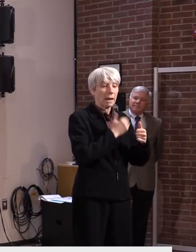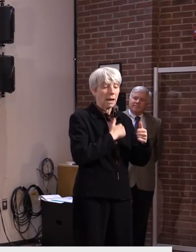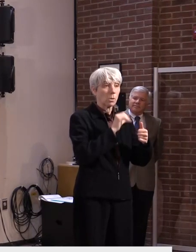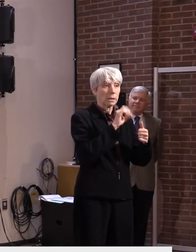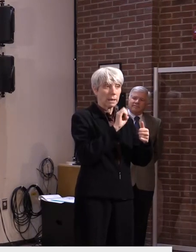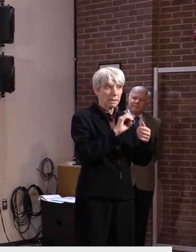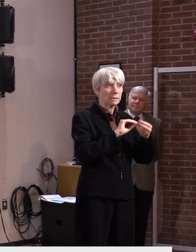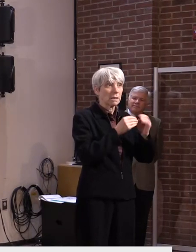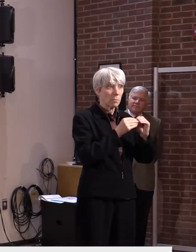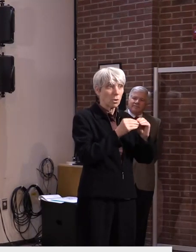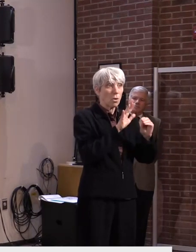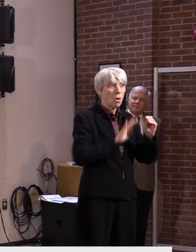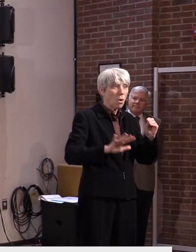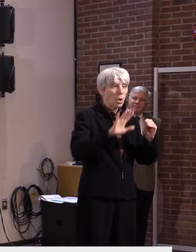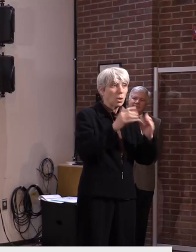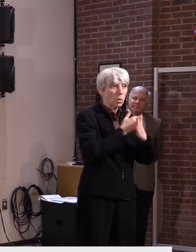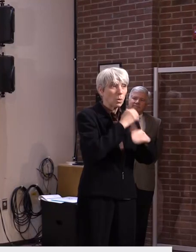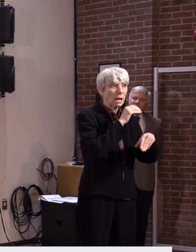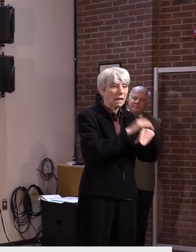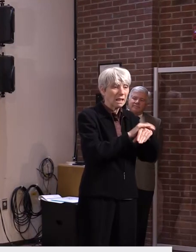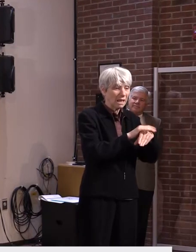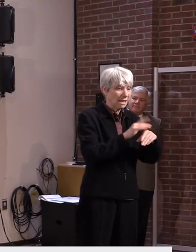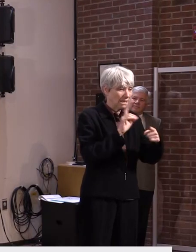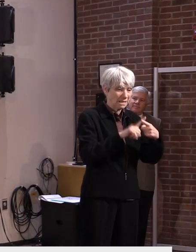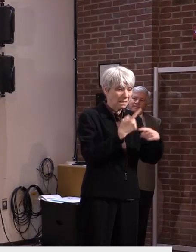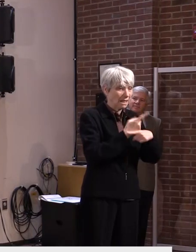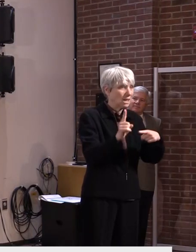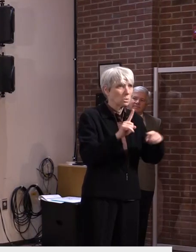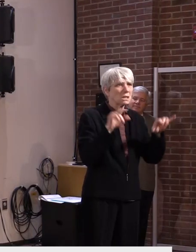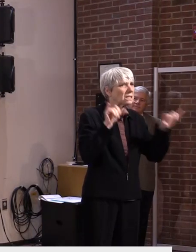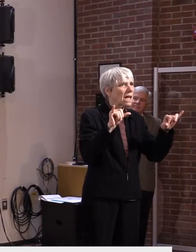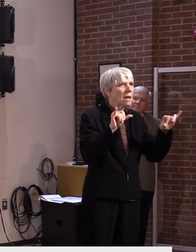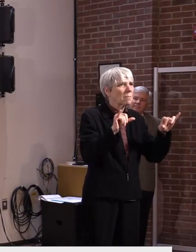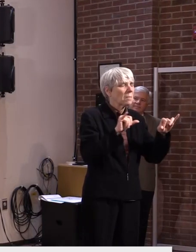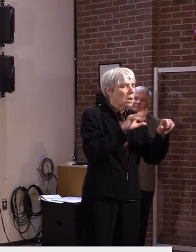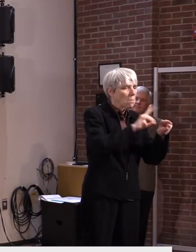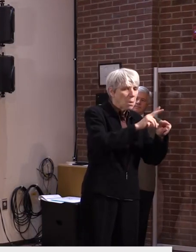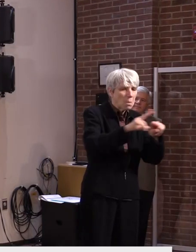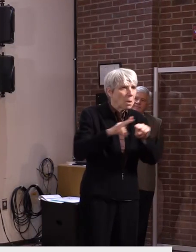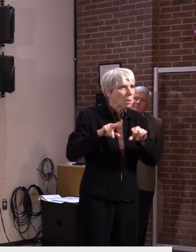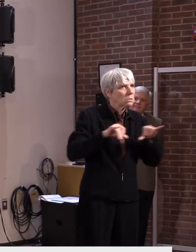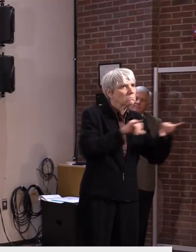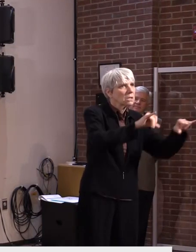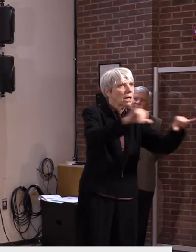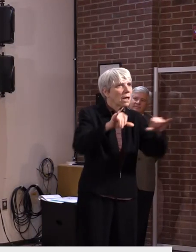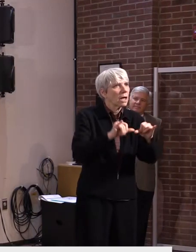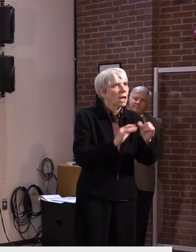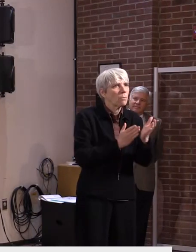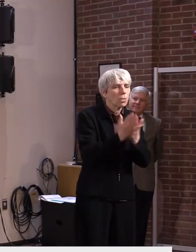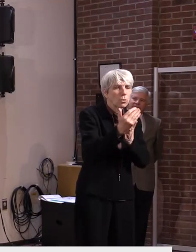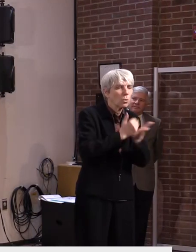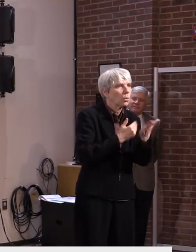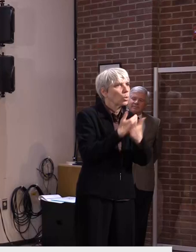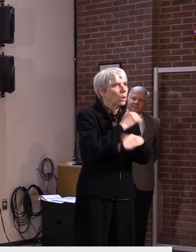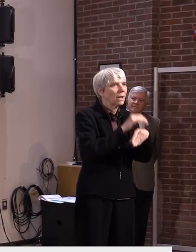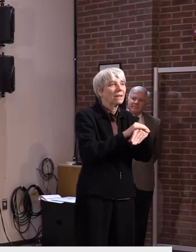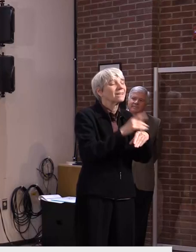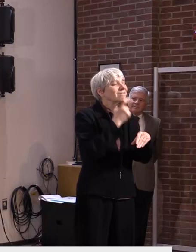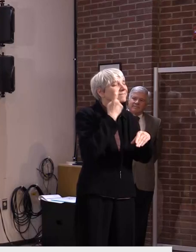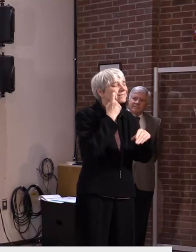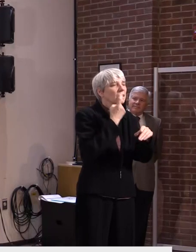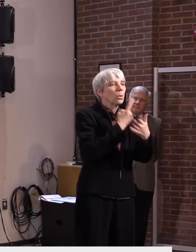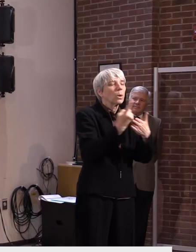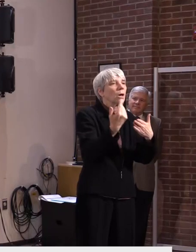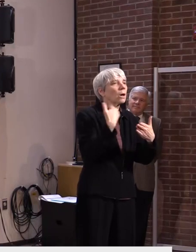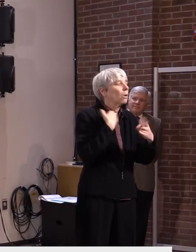coming down as well into last week. Then all of a sudden, they went back up. I said a week ago,